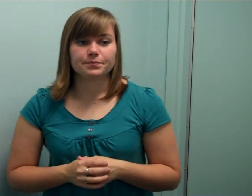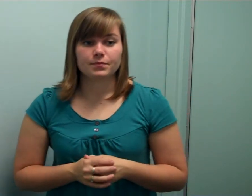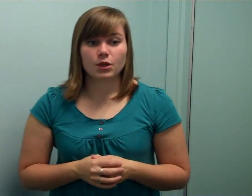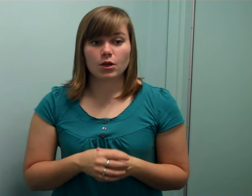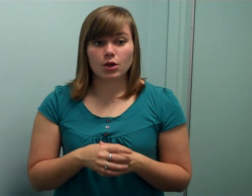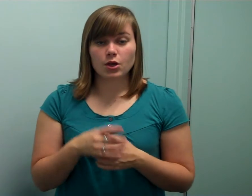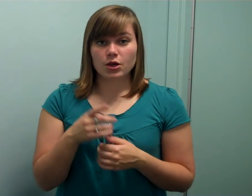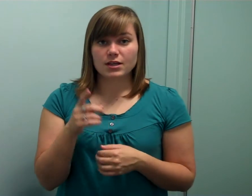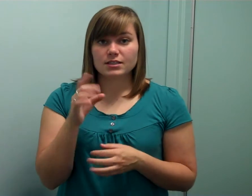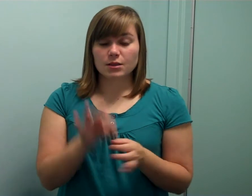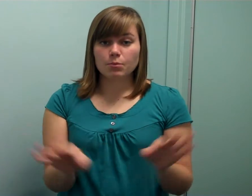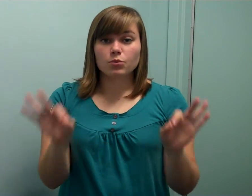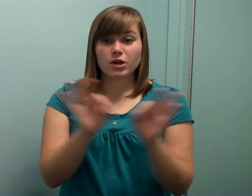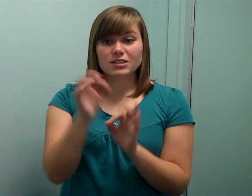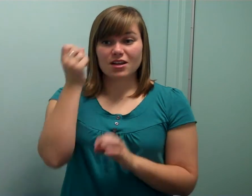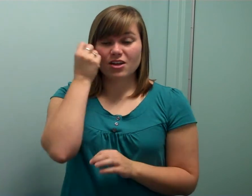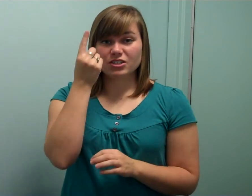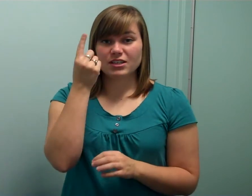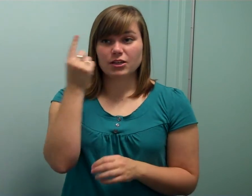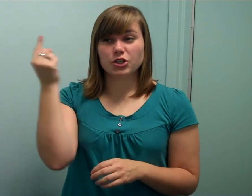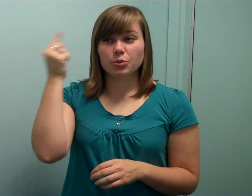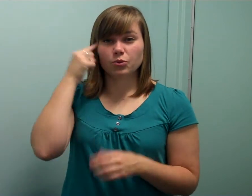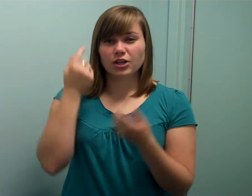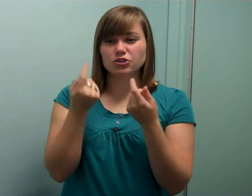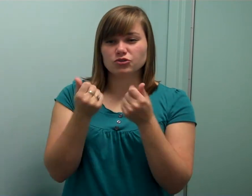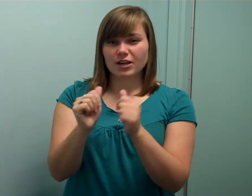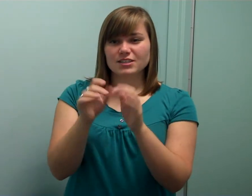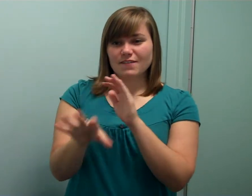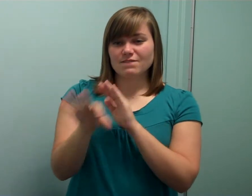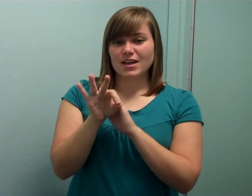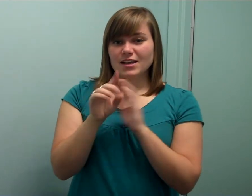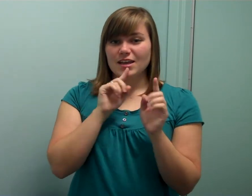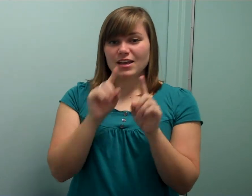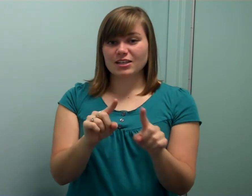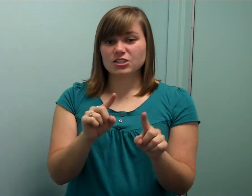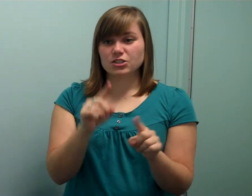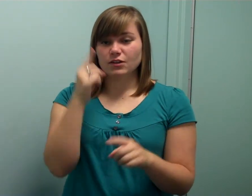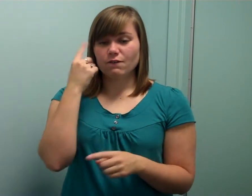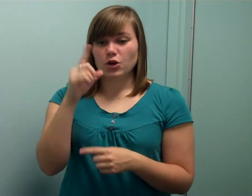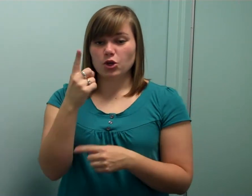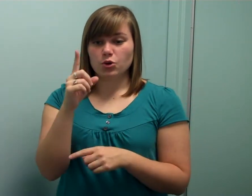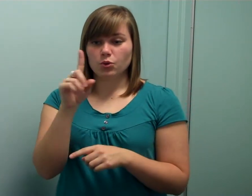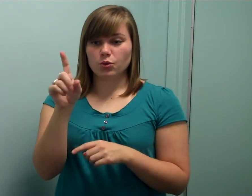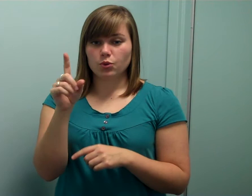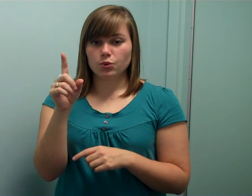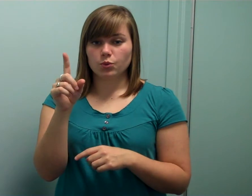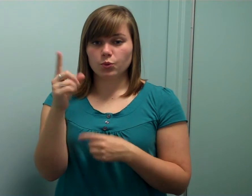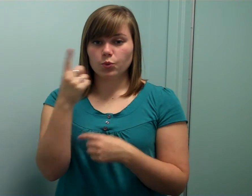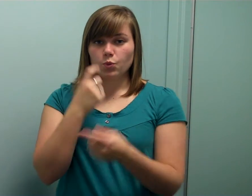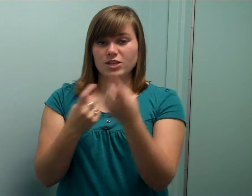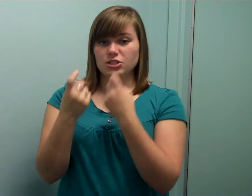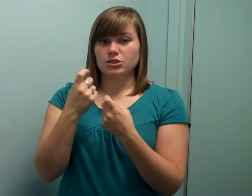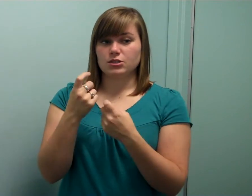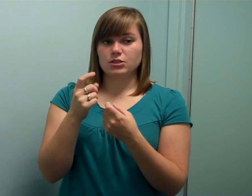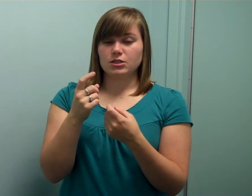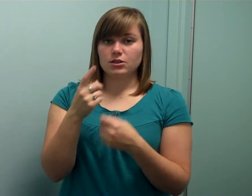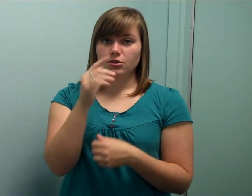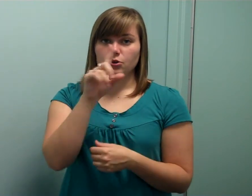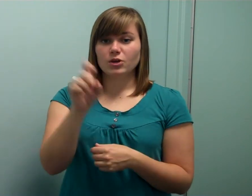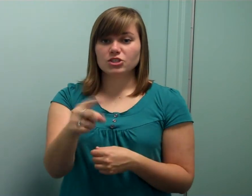to understand is that the brain tries to find answers to the questions posed to it. So if you could ask yourself questions that will